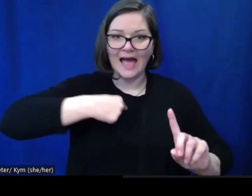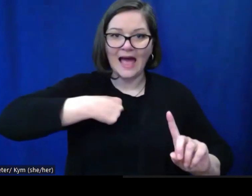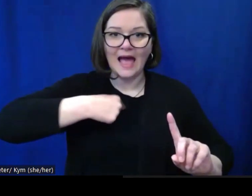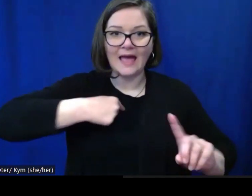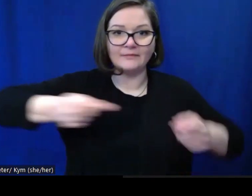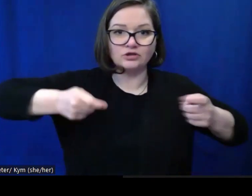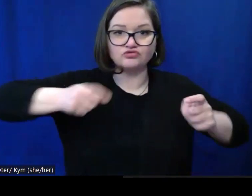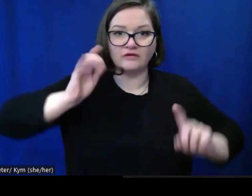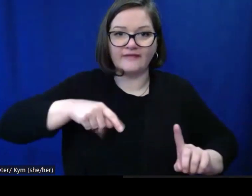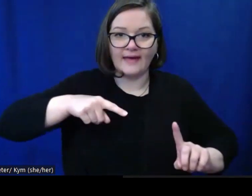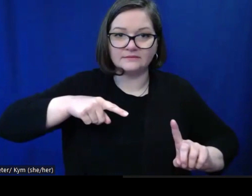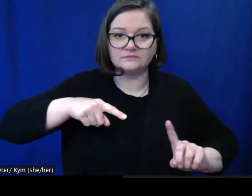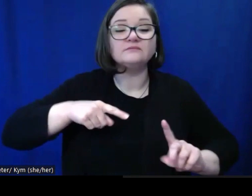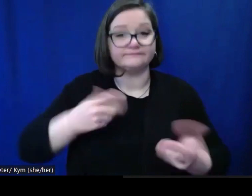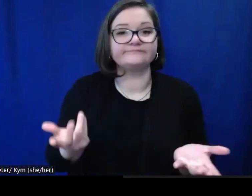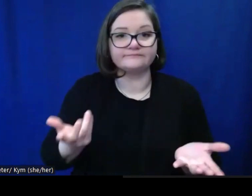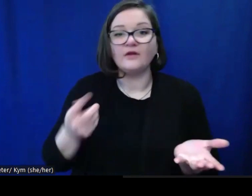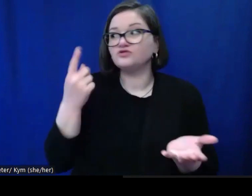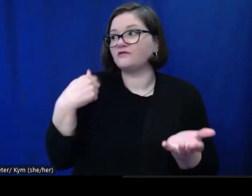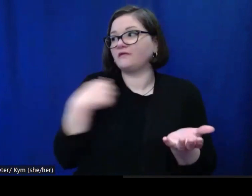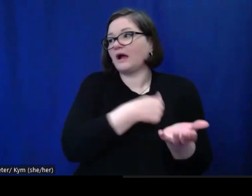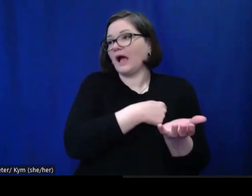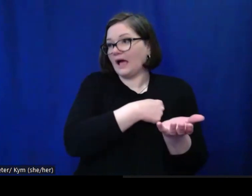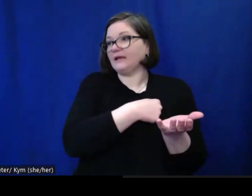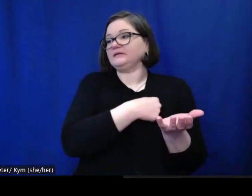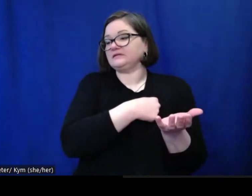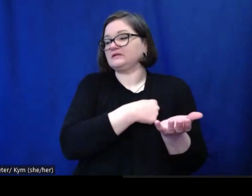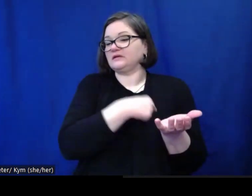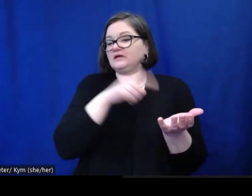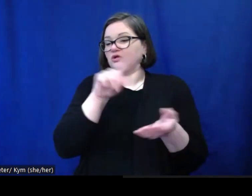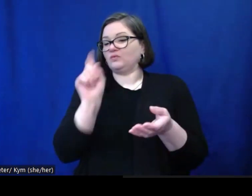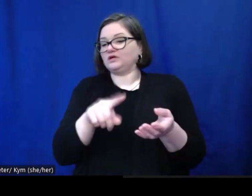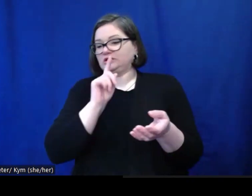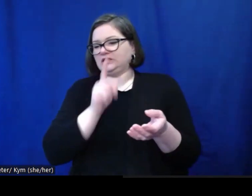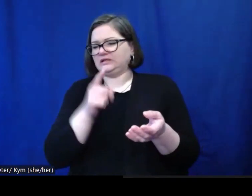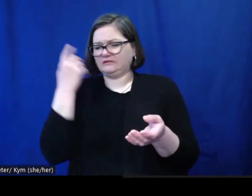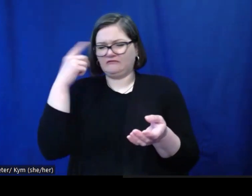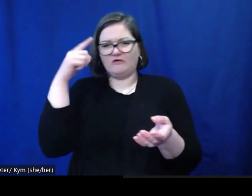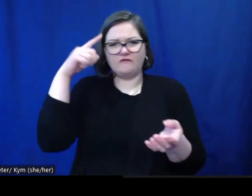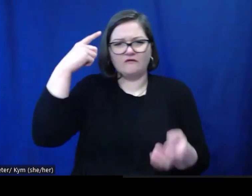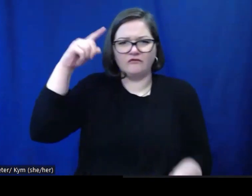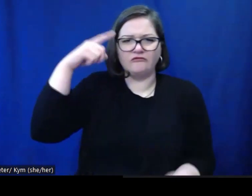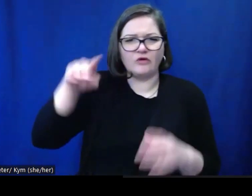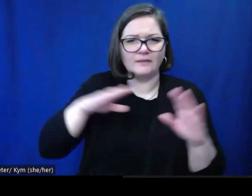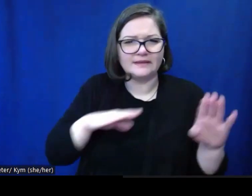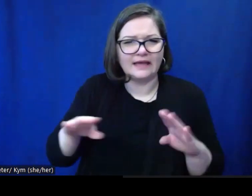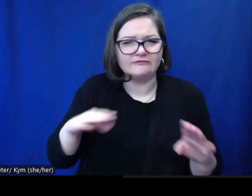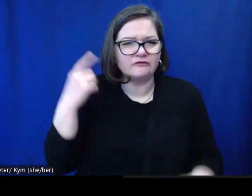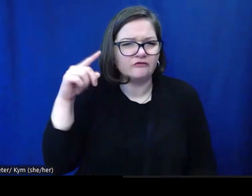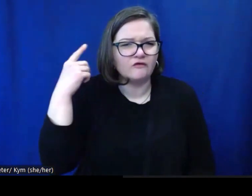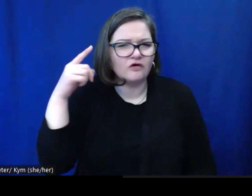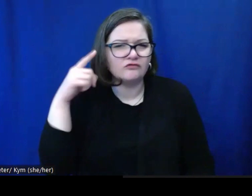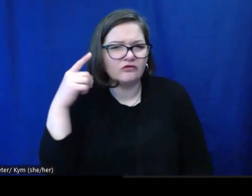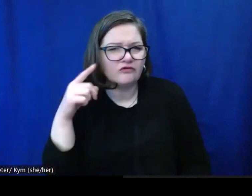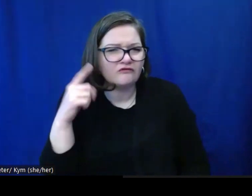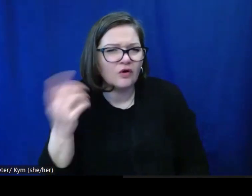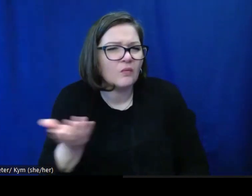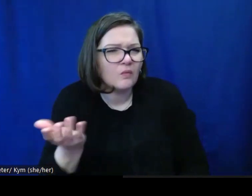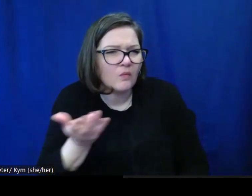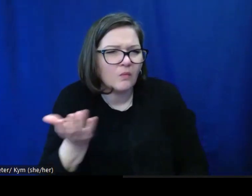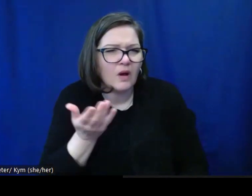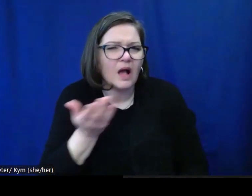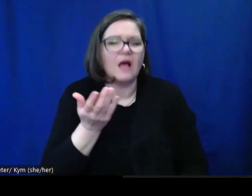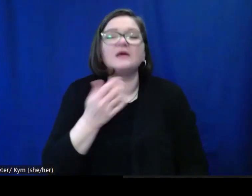And so again, for us, I think the question really is what's the purpose of this behavior? What does it serve? And let's remain curious about